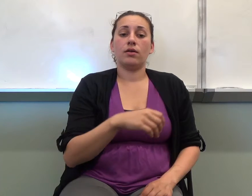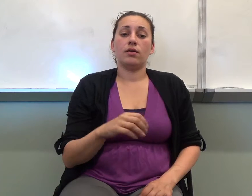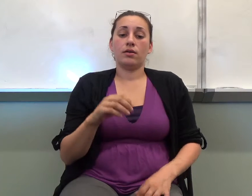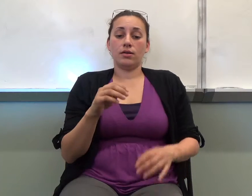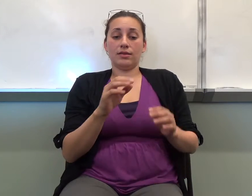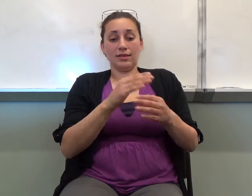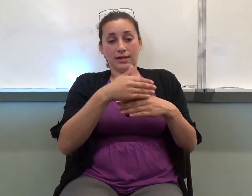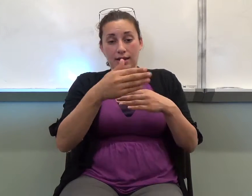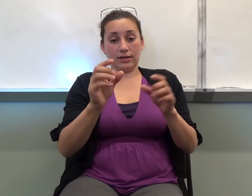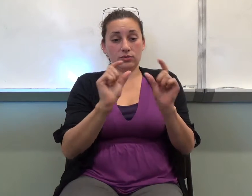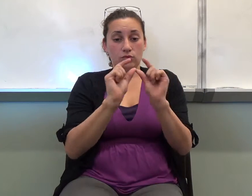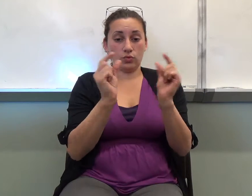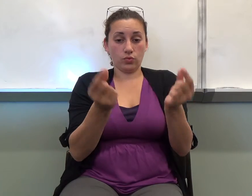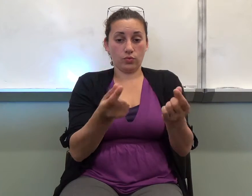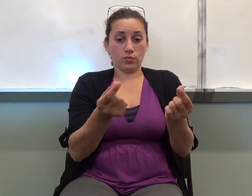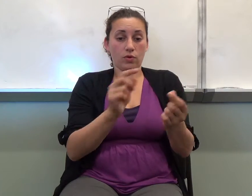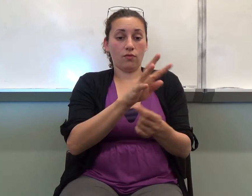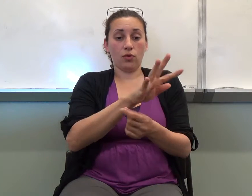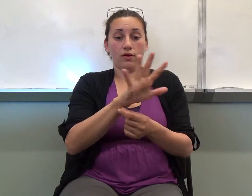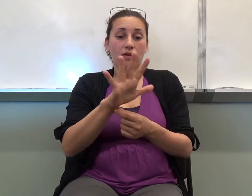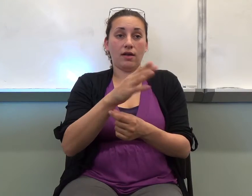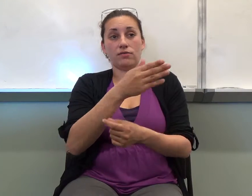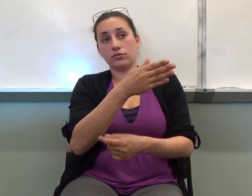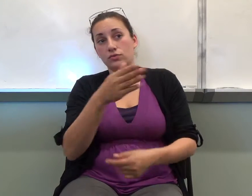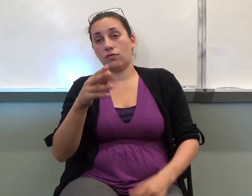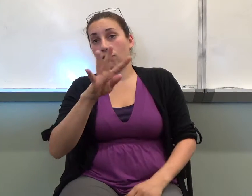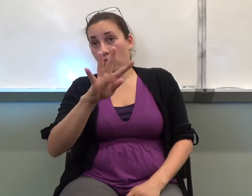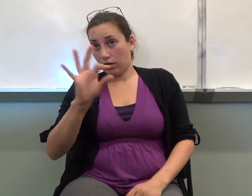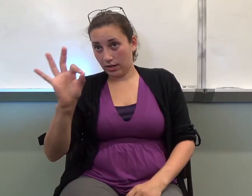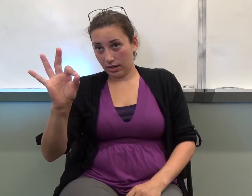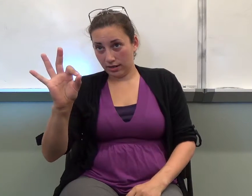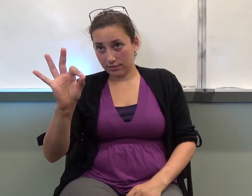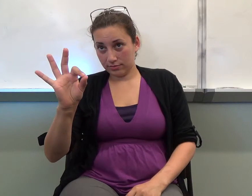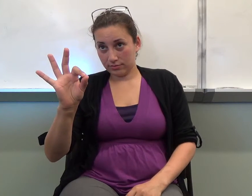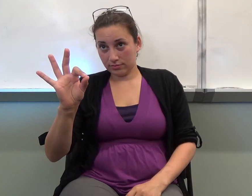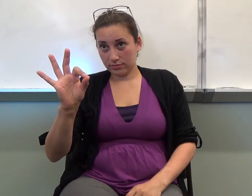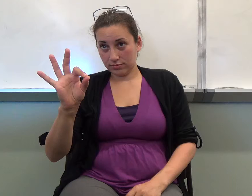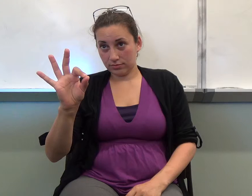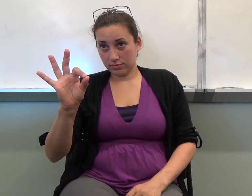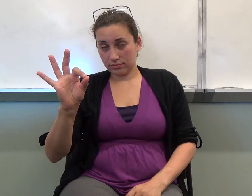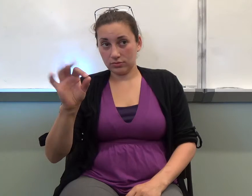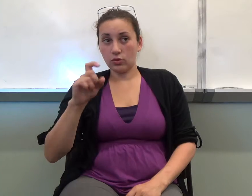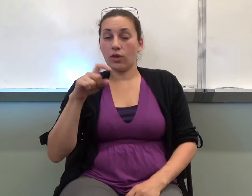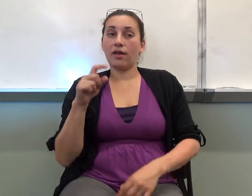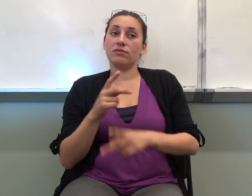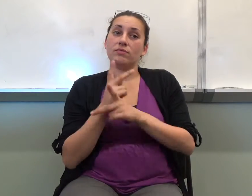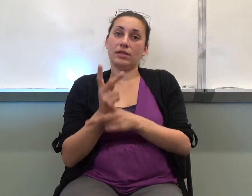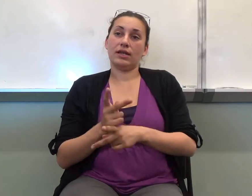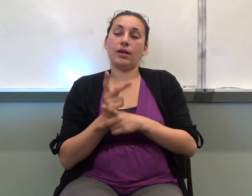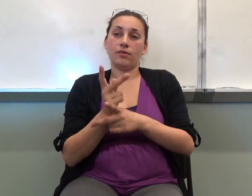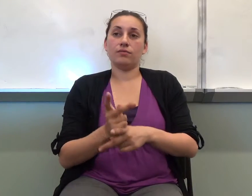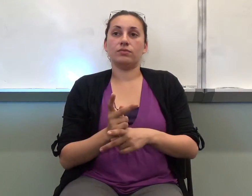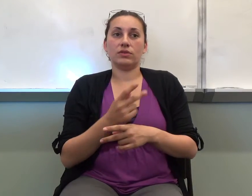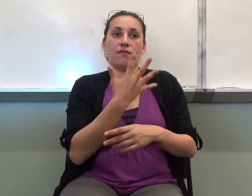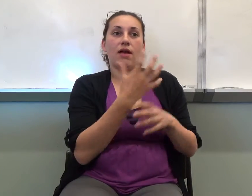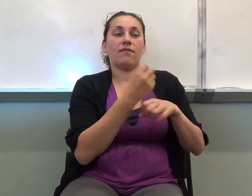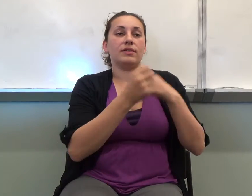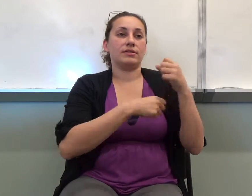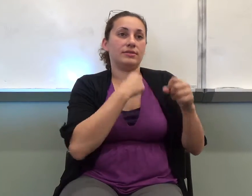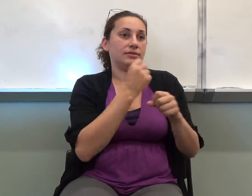45 to 49. 49, that's right, you gotta be careful. This is also 5 years, okay? And notice no